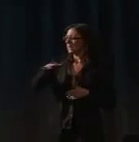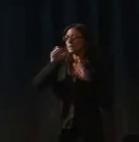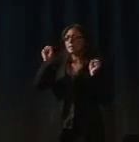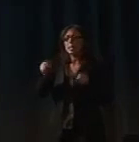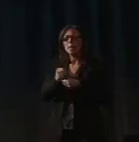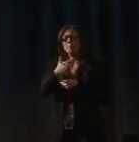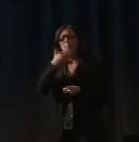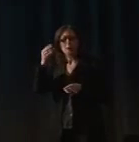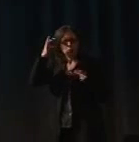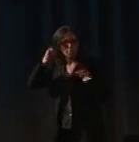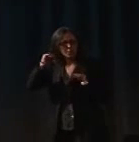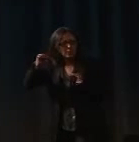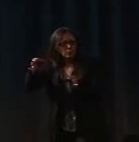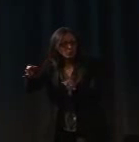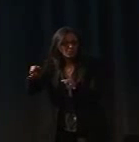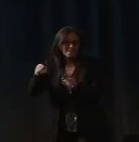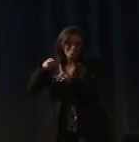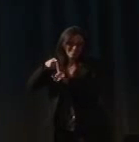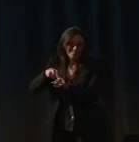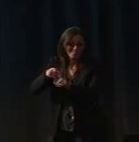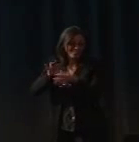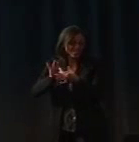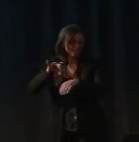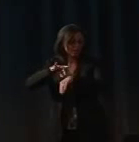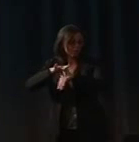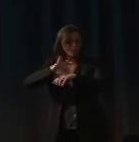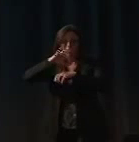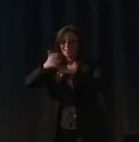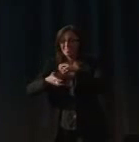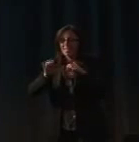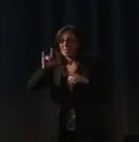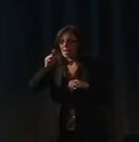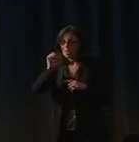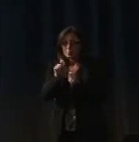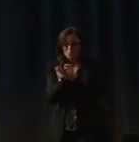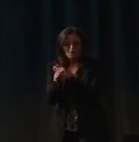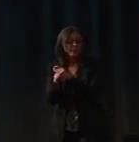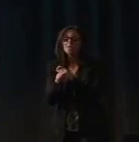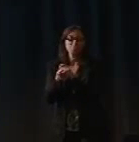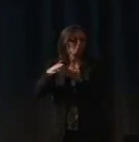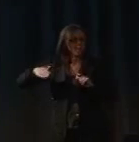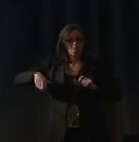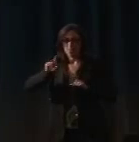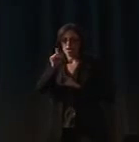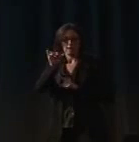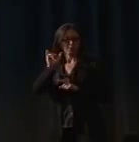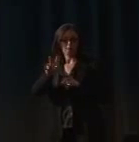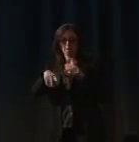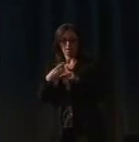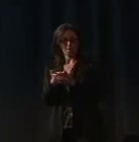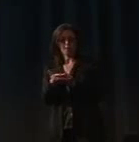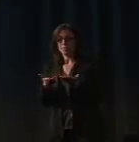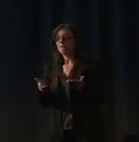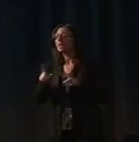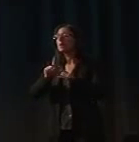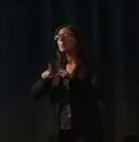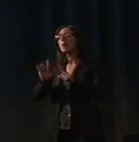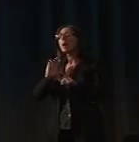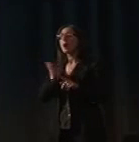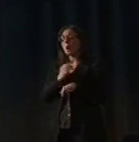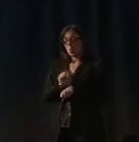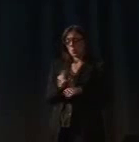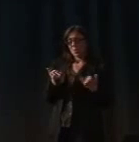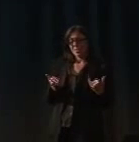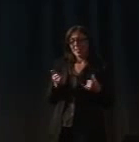change. But we are doing, we hope, preliminary work leading